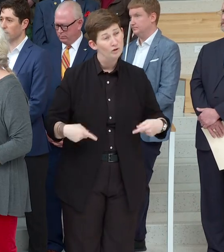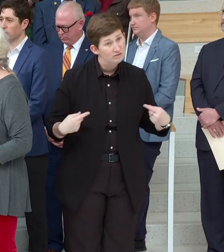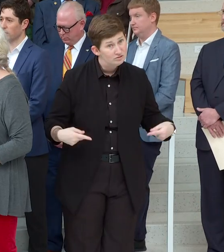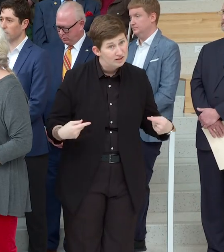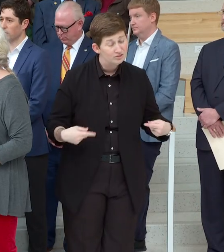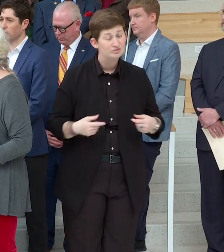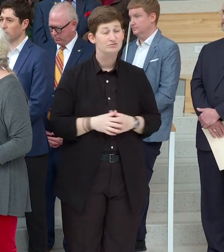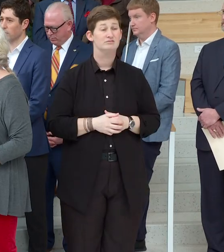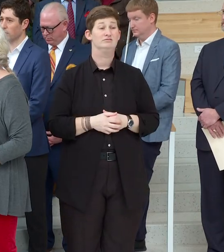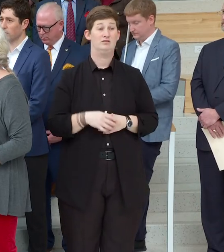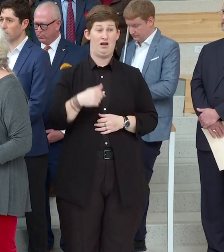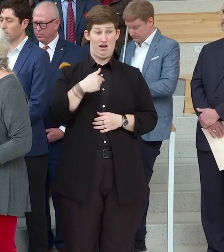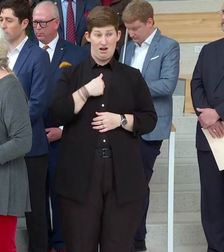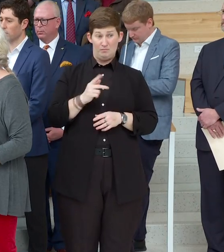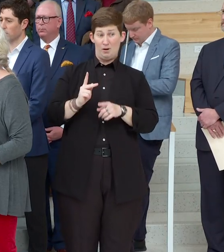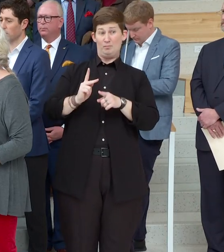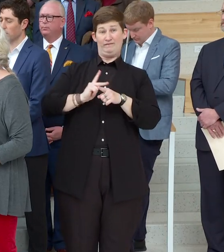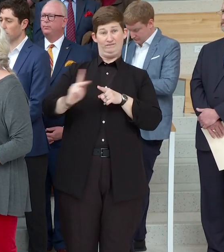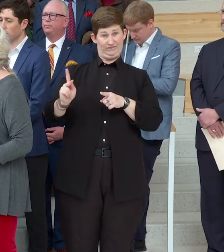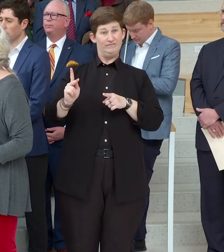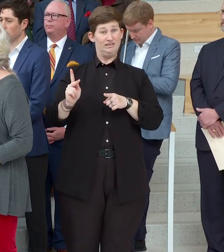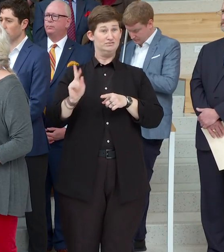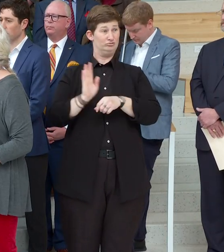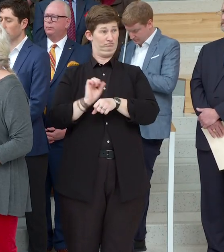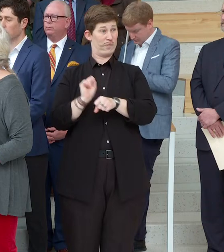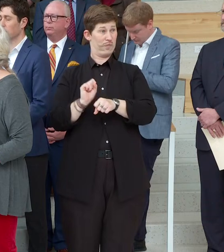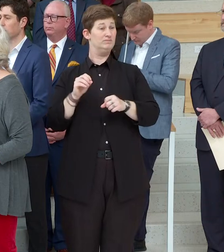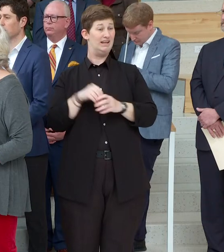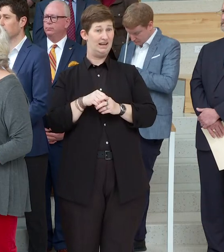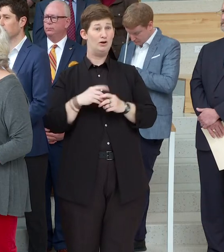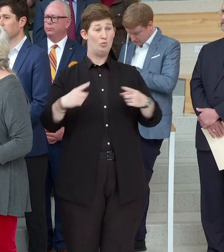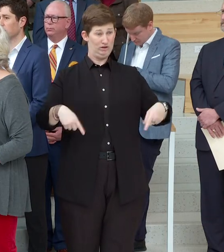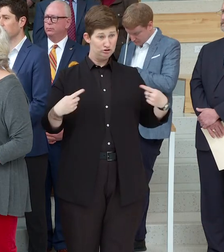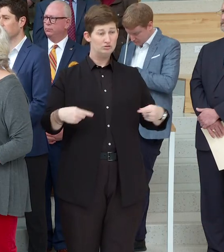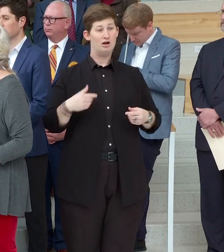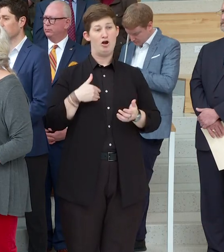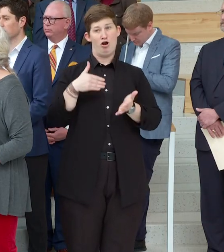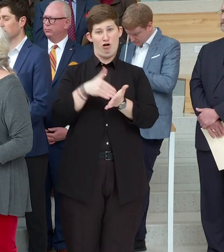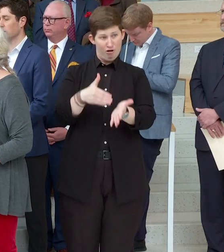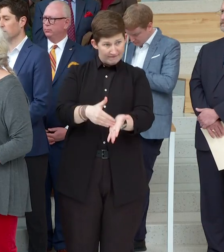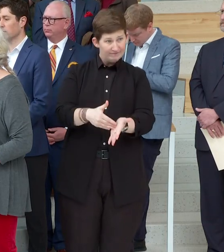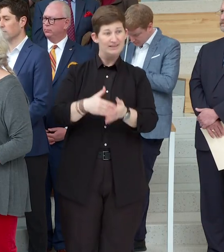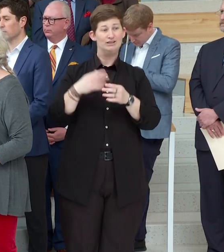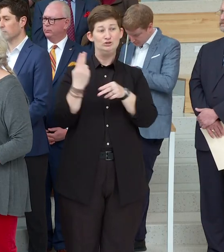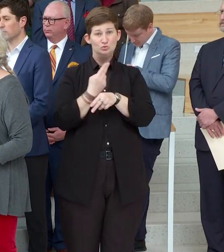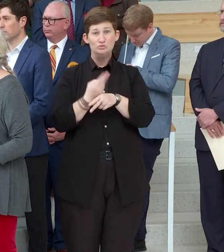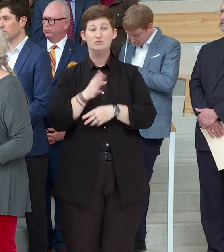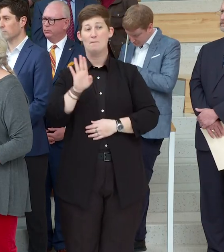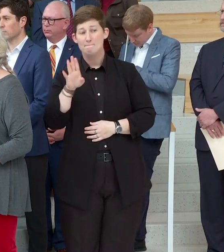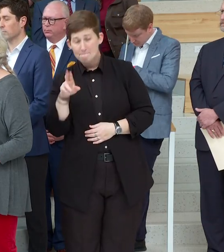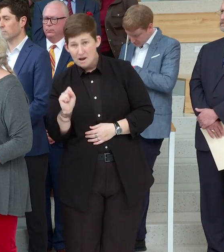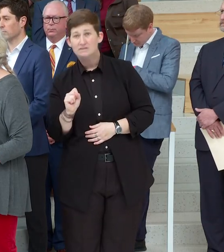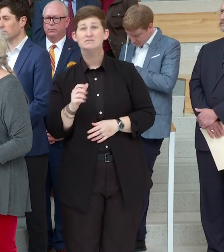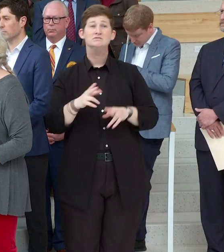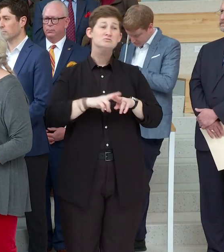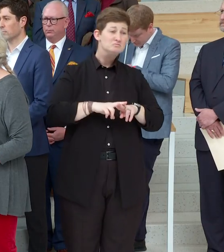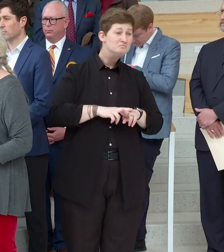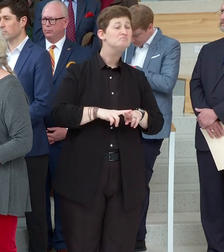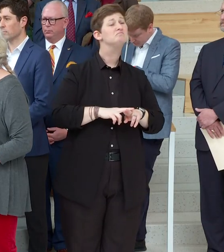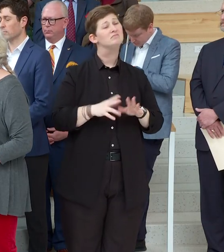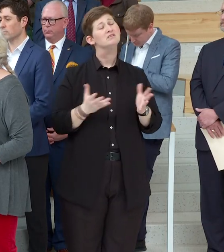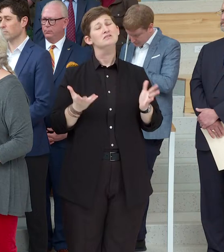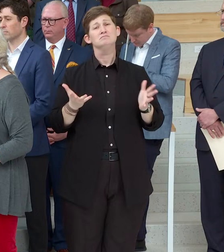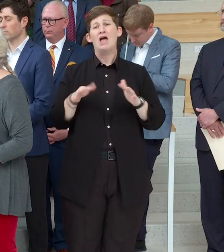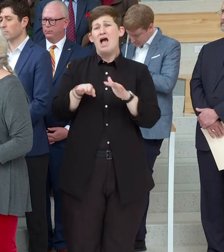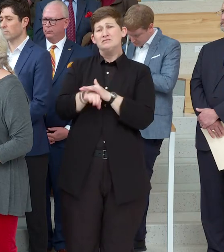professional and a wheelchair user, I am also an avid transit user. Although the transit system is accessible, it doesn't accommodate